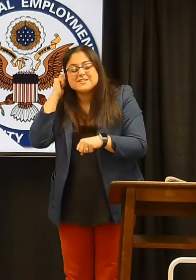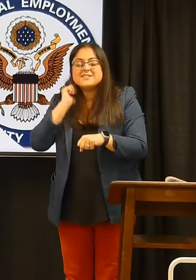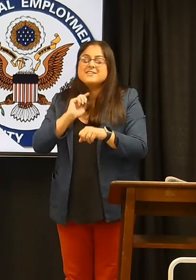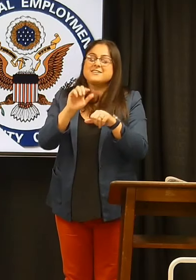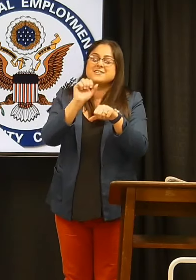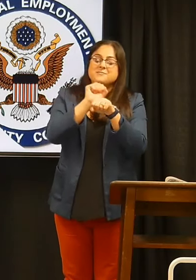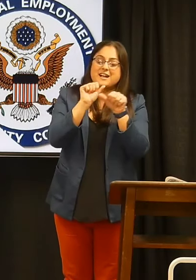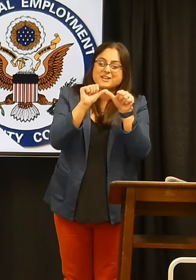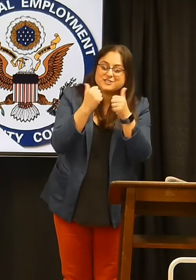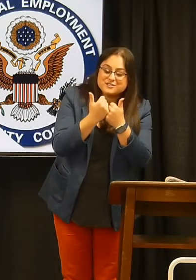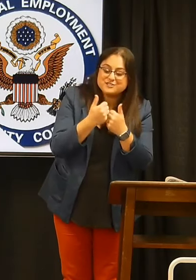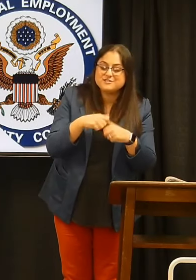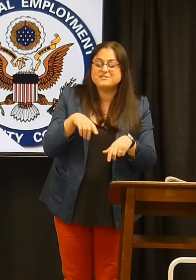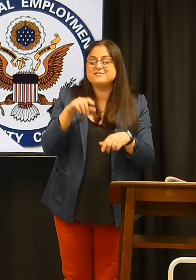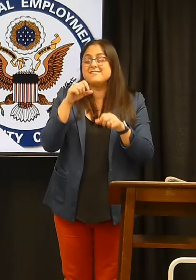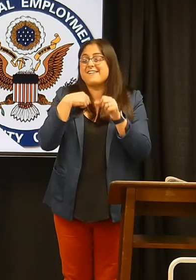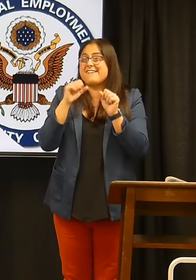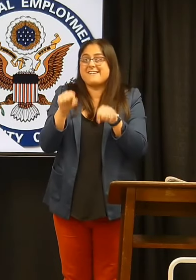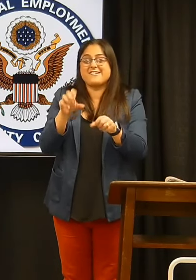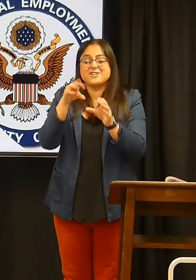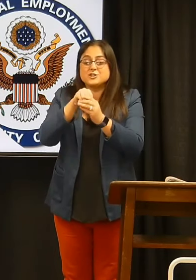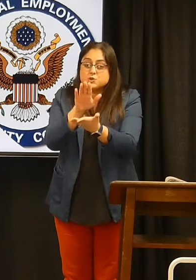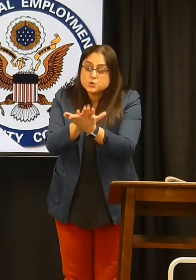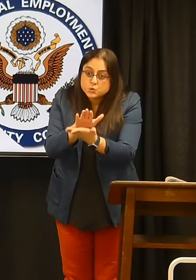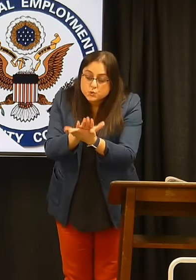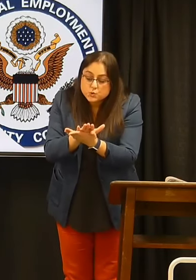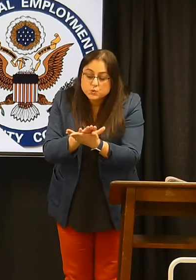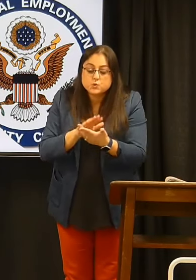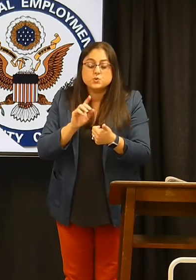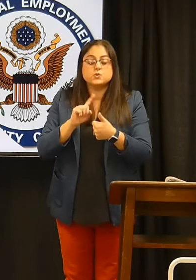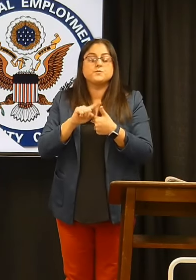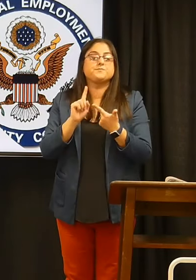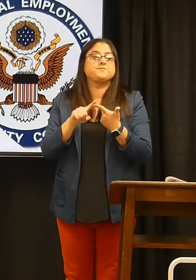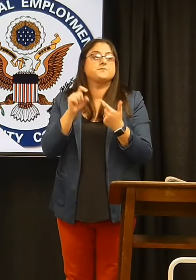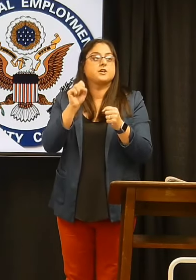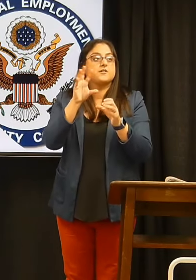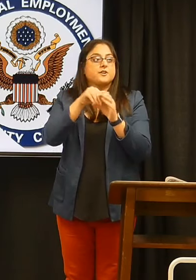So there's local, state, and governments, private sector, schools,